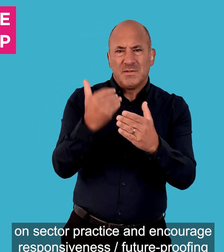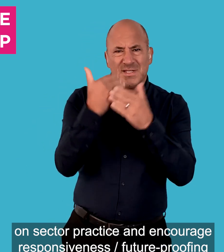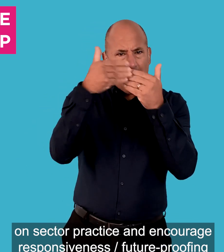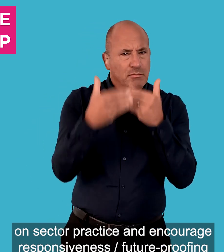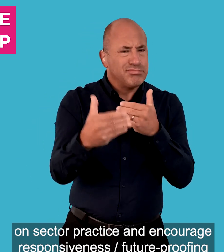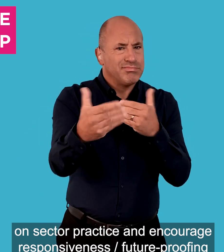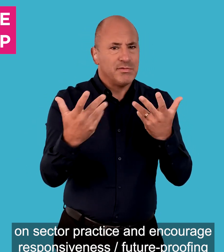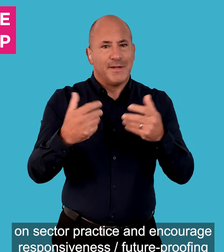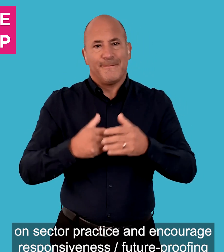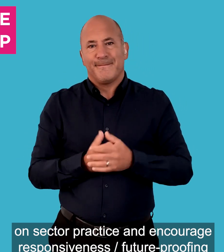responsiveness/future-proofing.